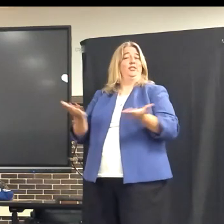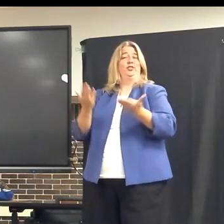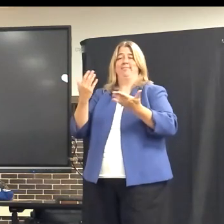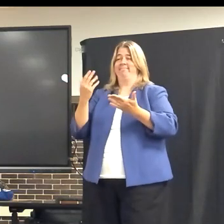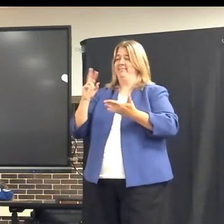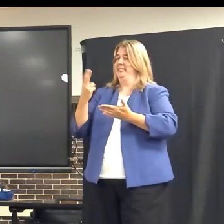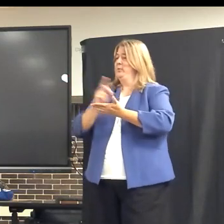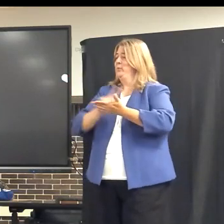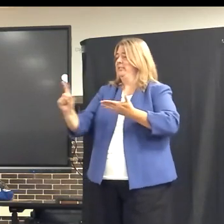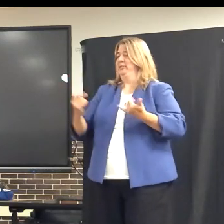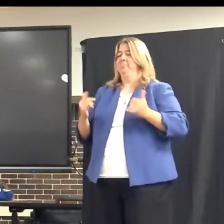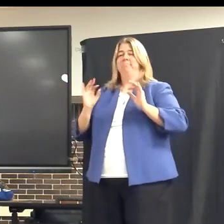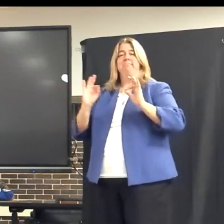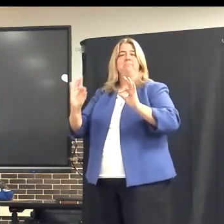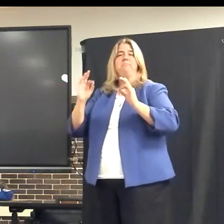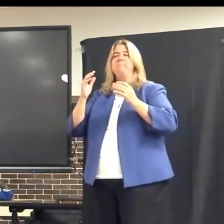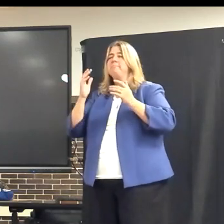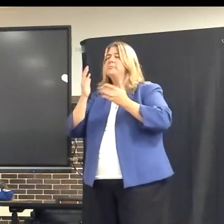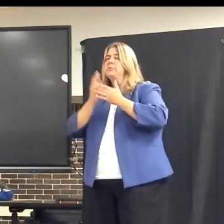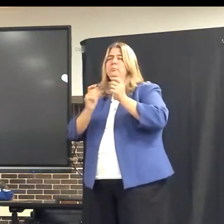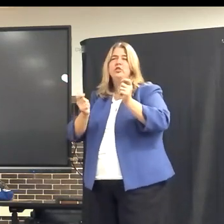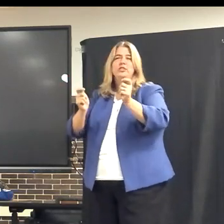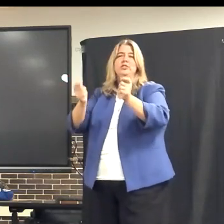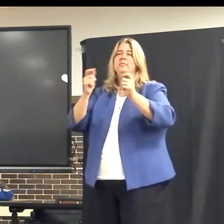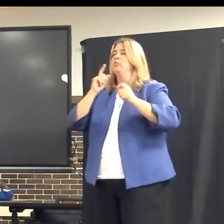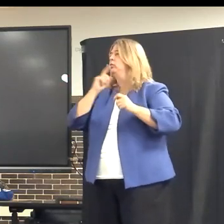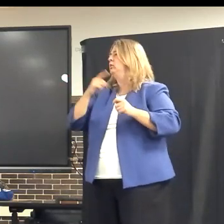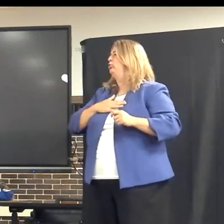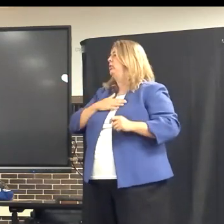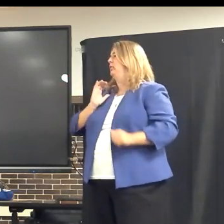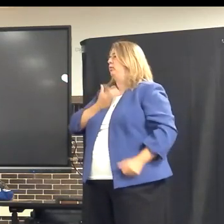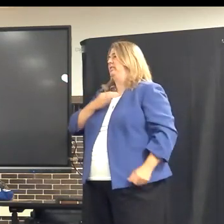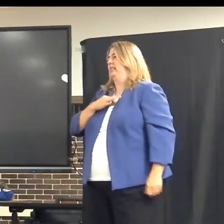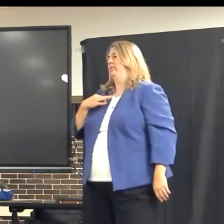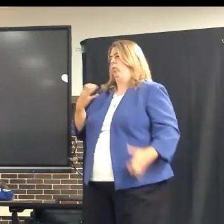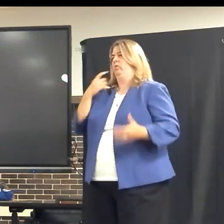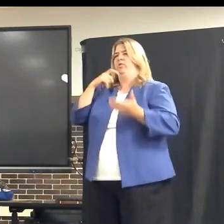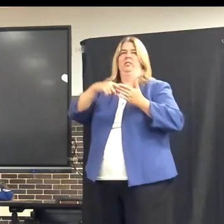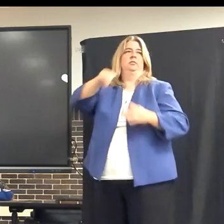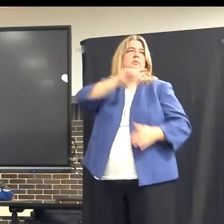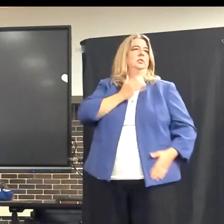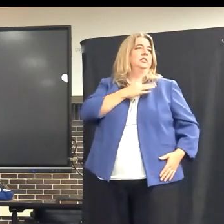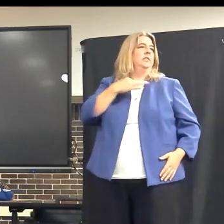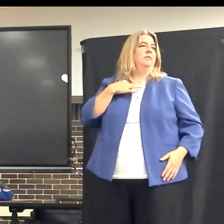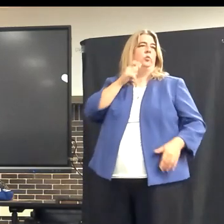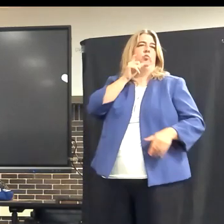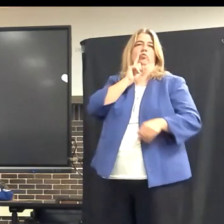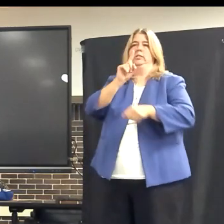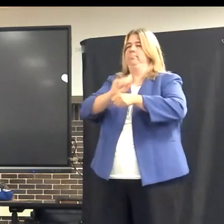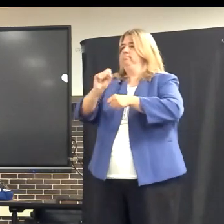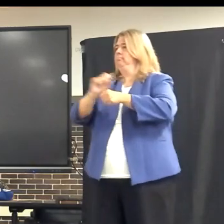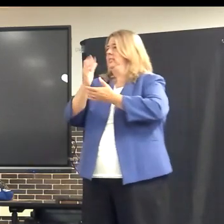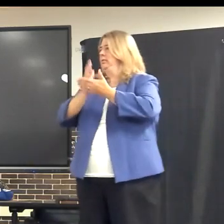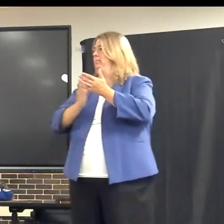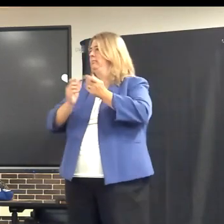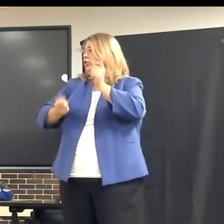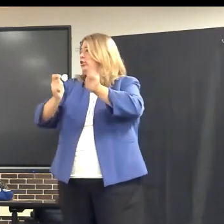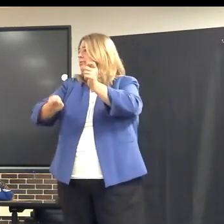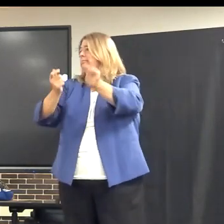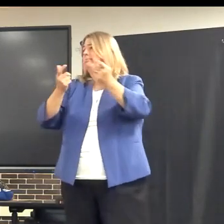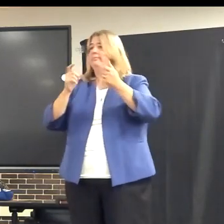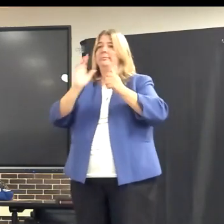working effortlessly, making changes where needed. So we've gotten off to a good start this second week. And I really want to recognize the staff, how